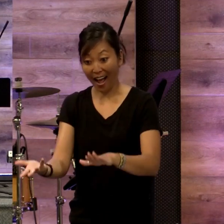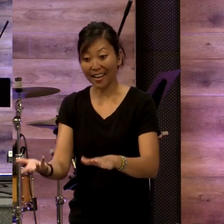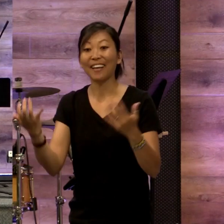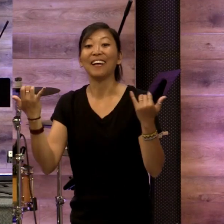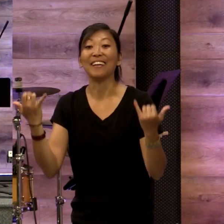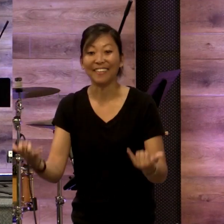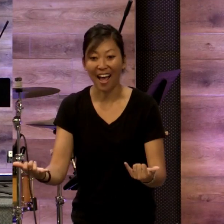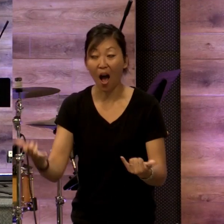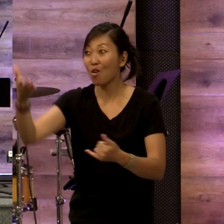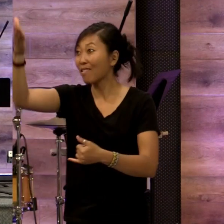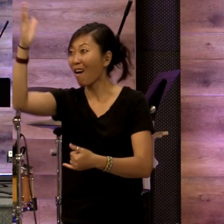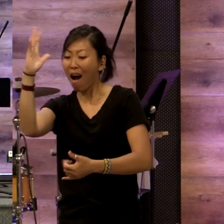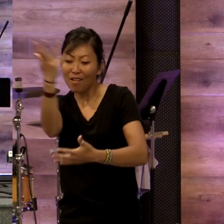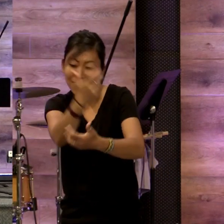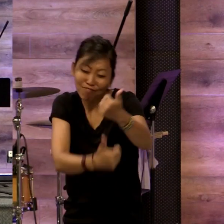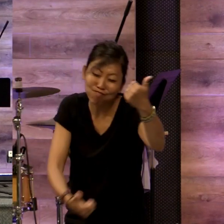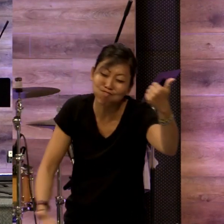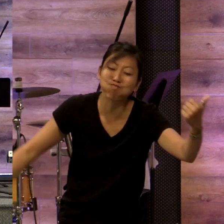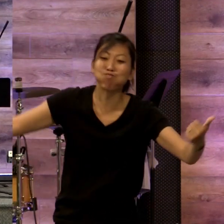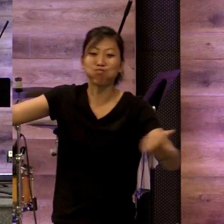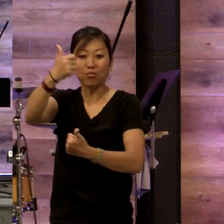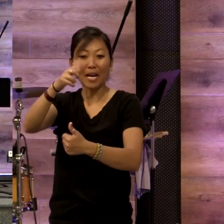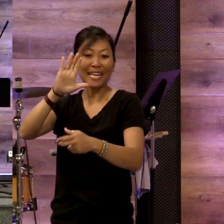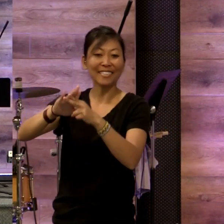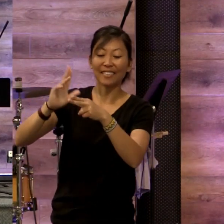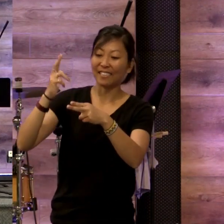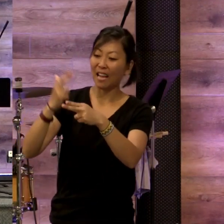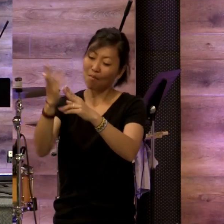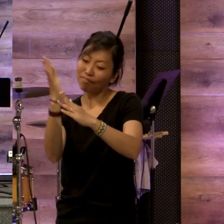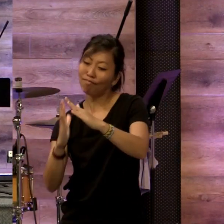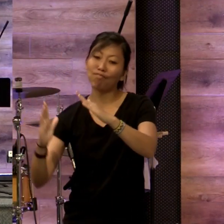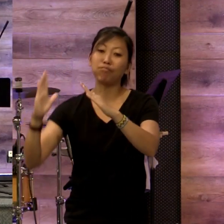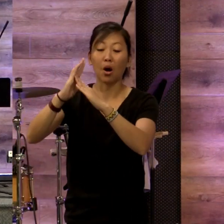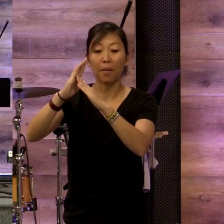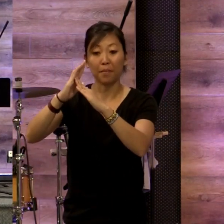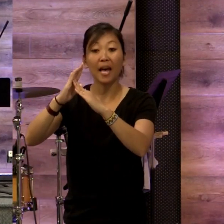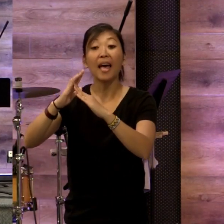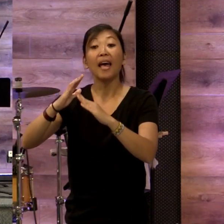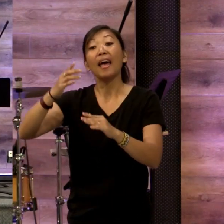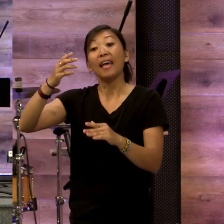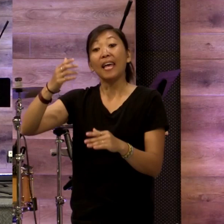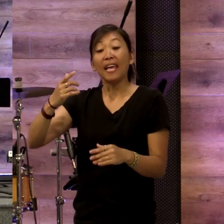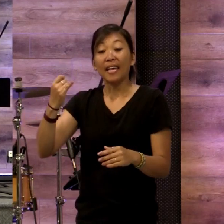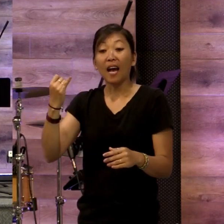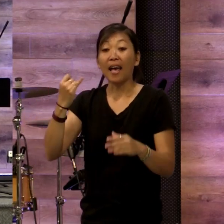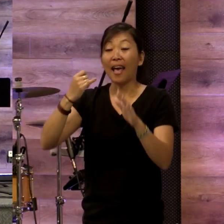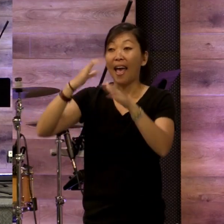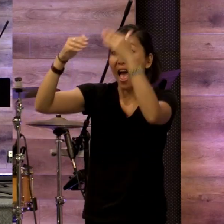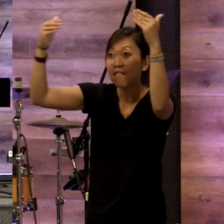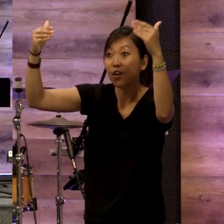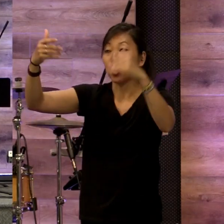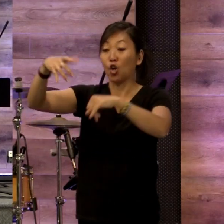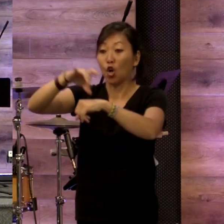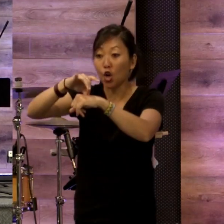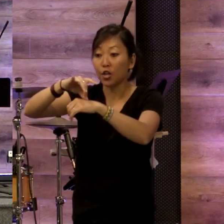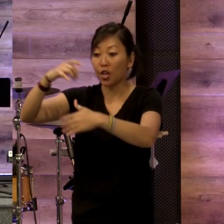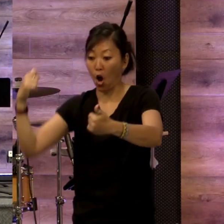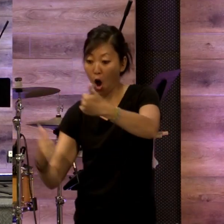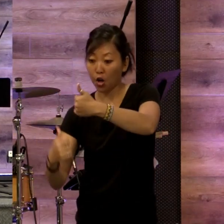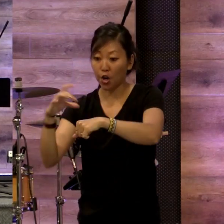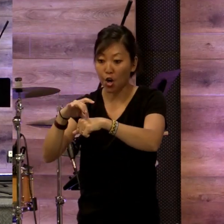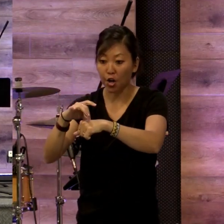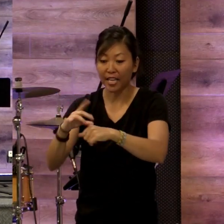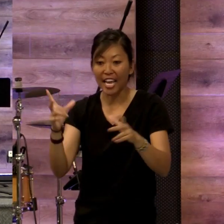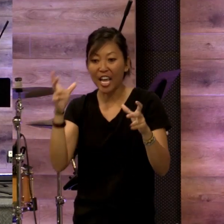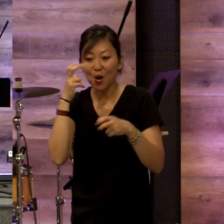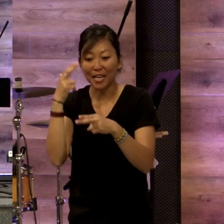is above every name, so that the name of Jesus, every knee should bow, and every in heaven and on earth and under the earth, and every tongue confess that